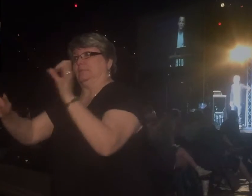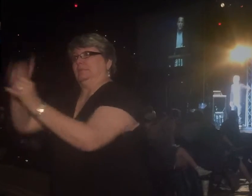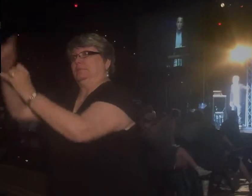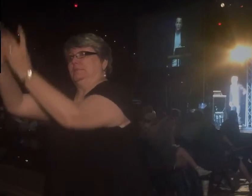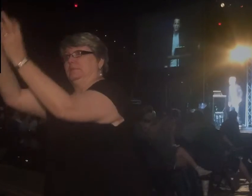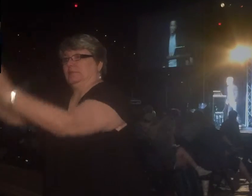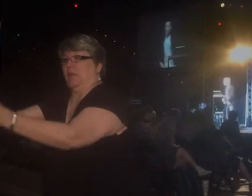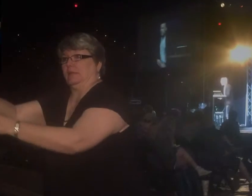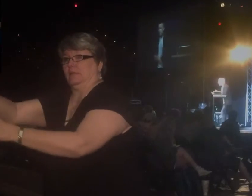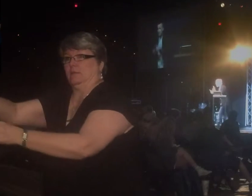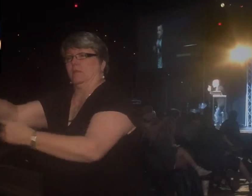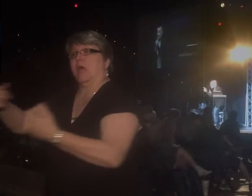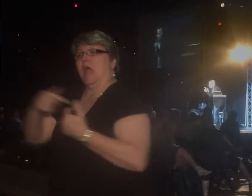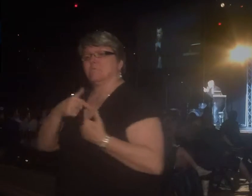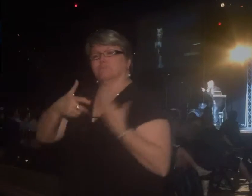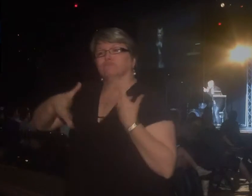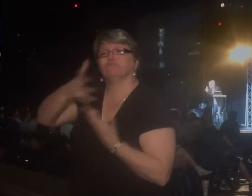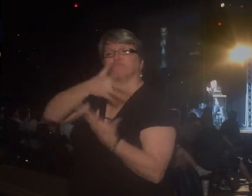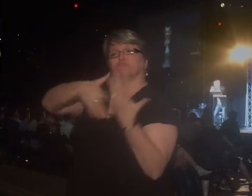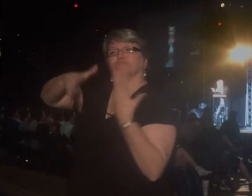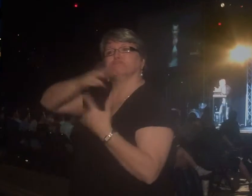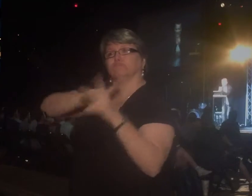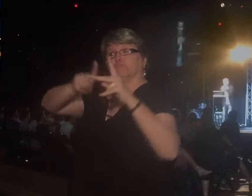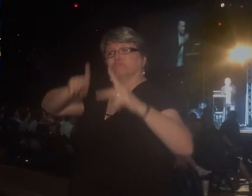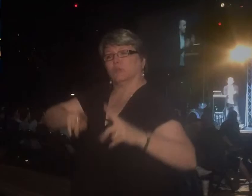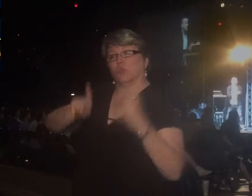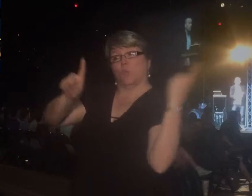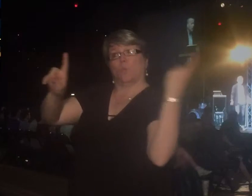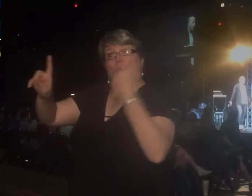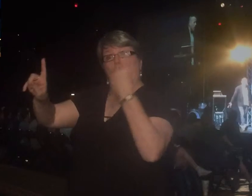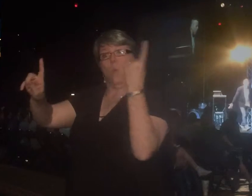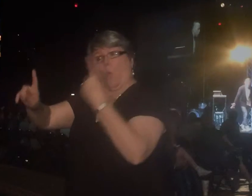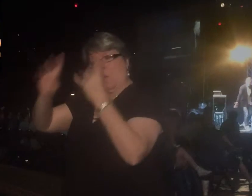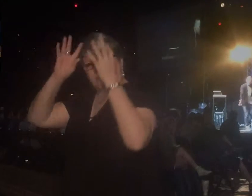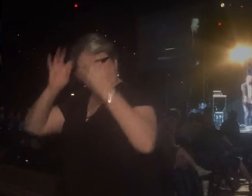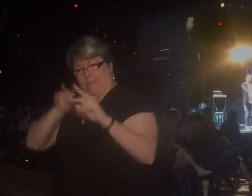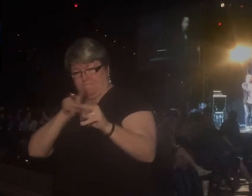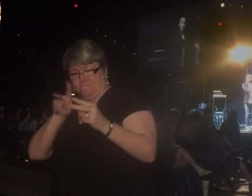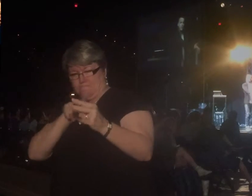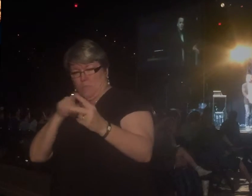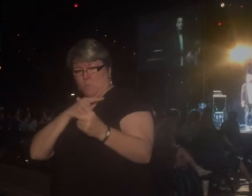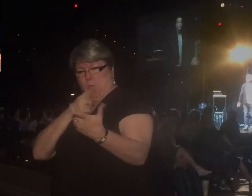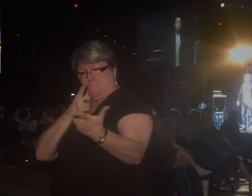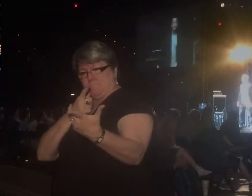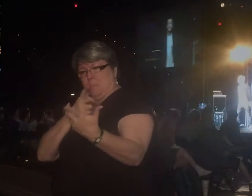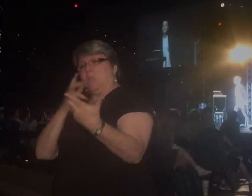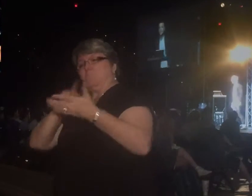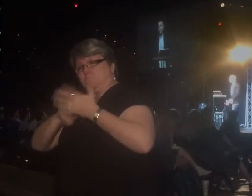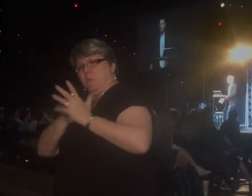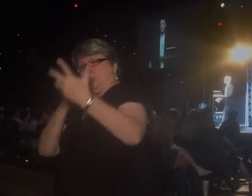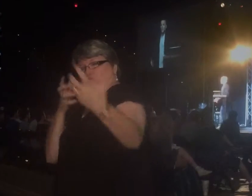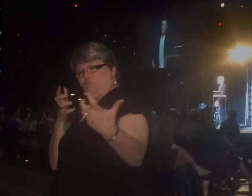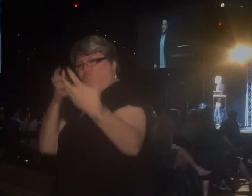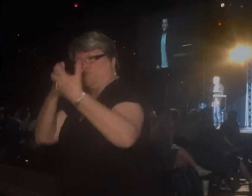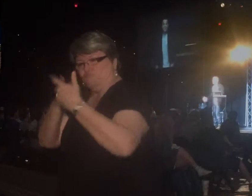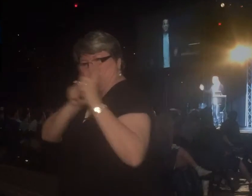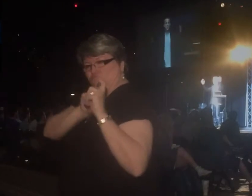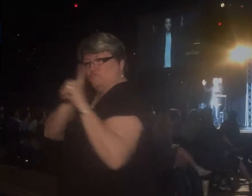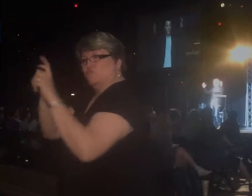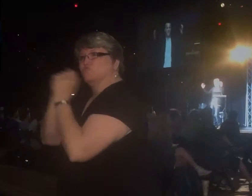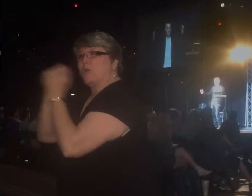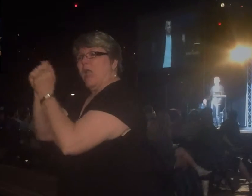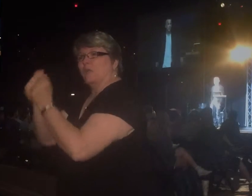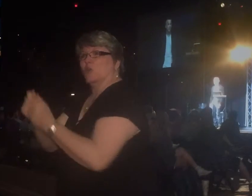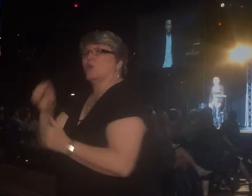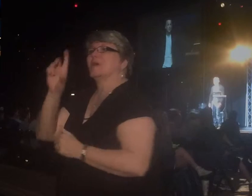end. That I'm interacting with someone unto the end of discerning, are we meant to run into eternity together? Dating is